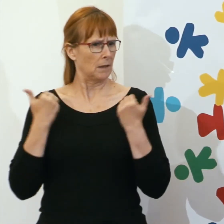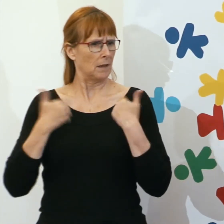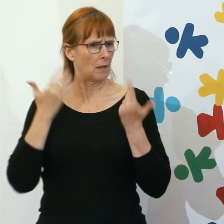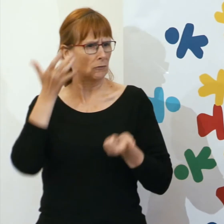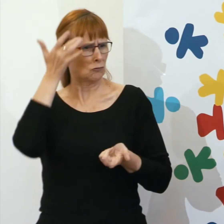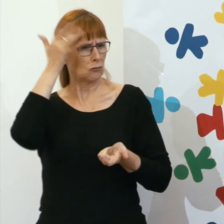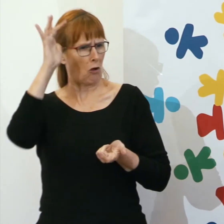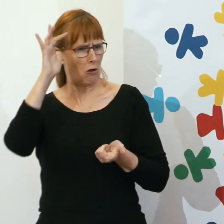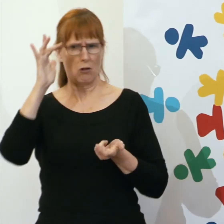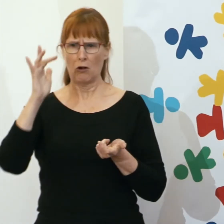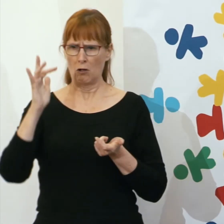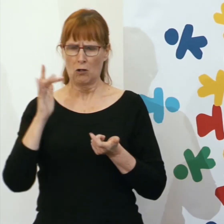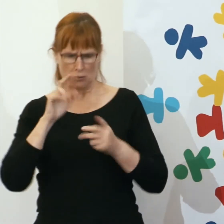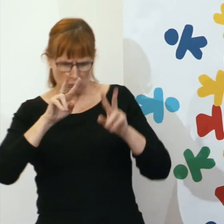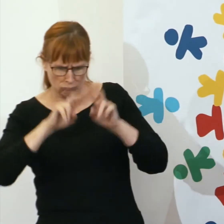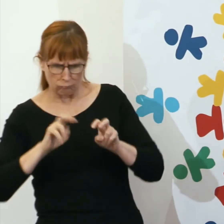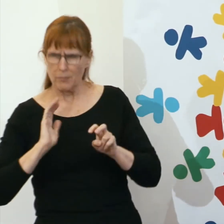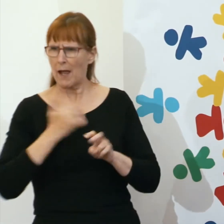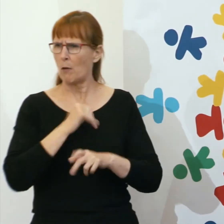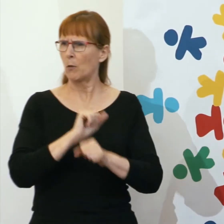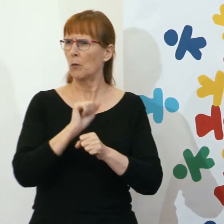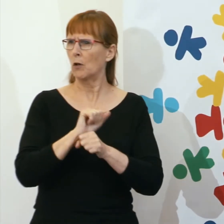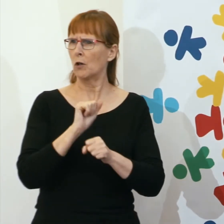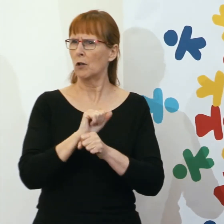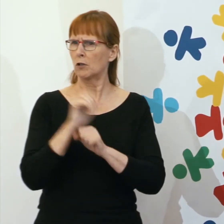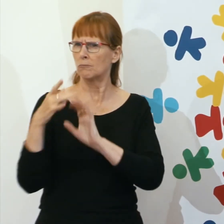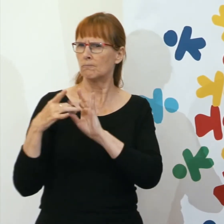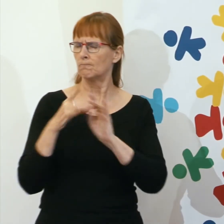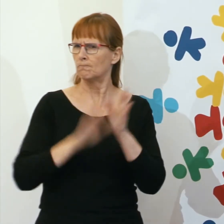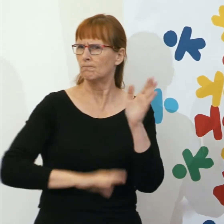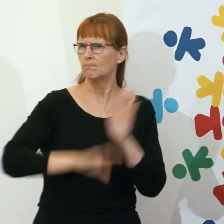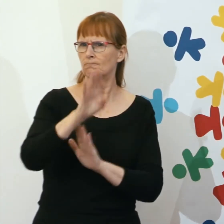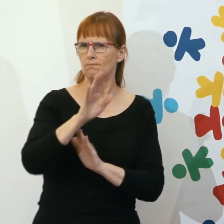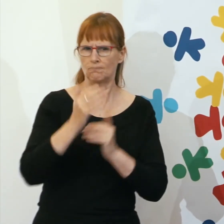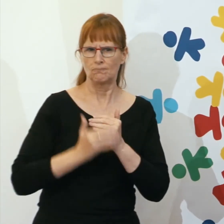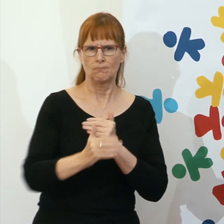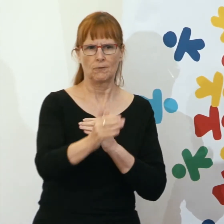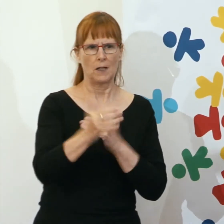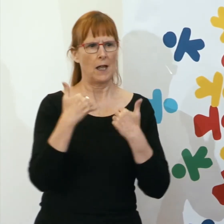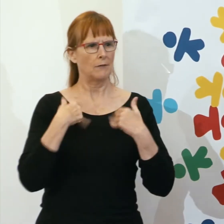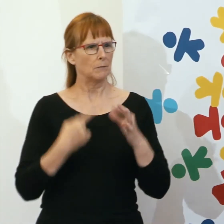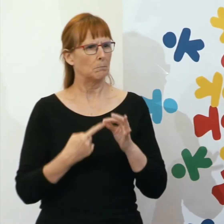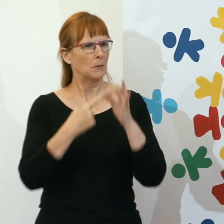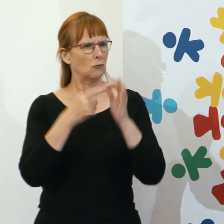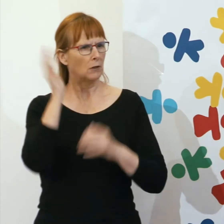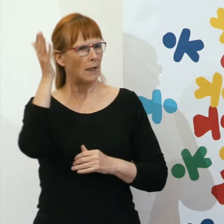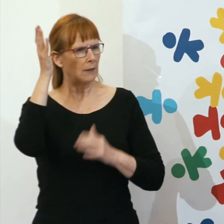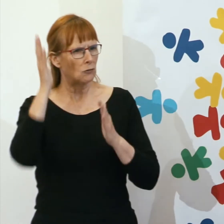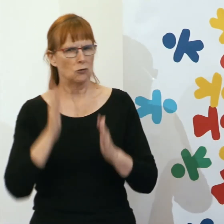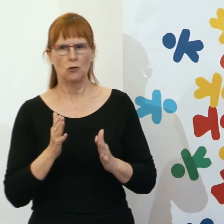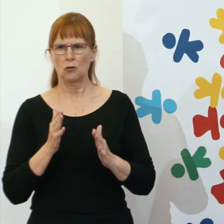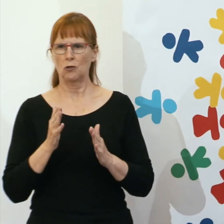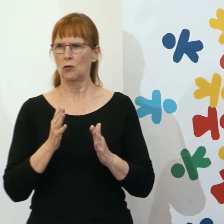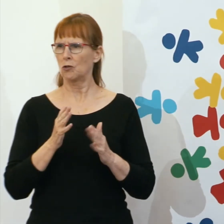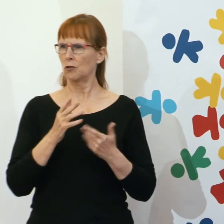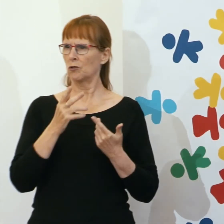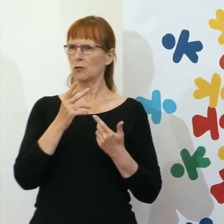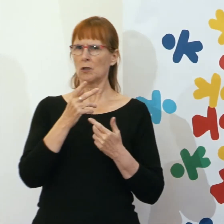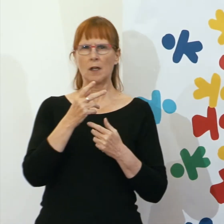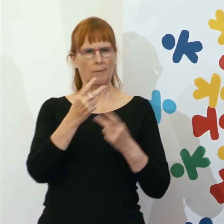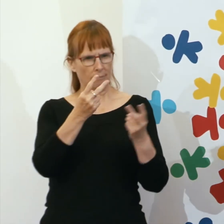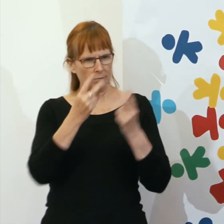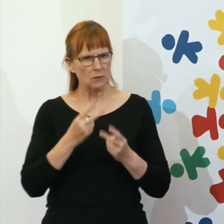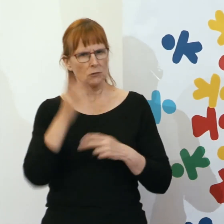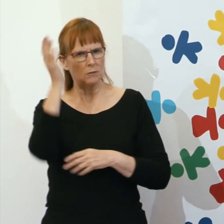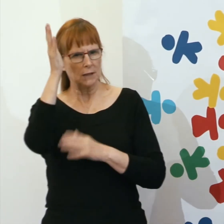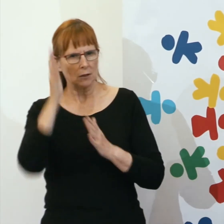and efforts in very exciting ways. With special lectures and guest speakers every week, we explore the very